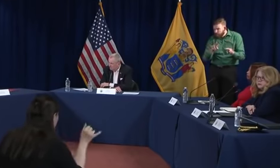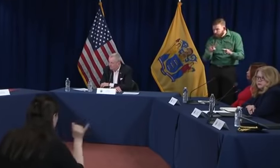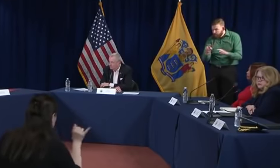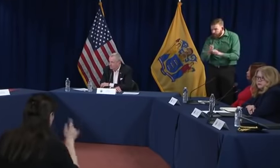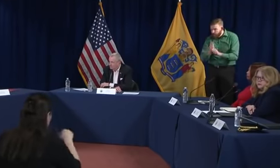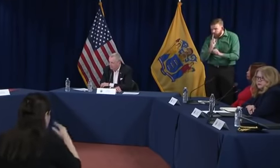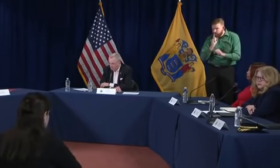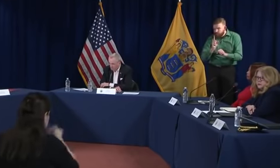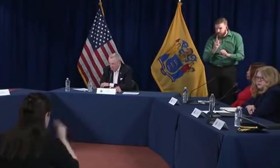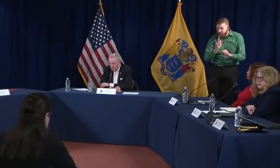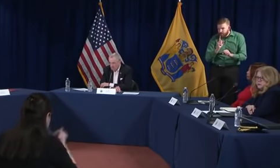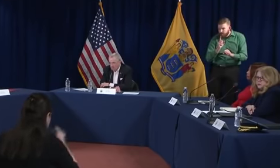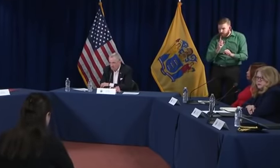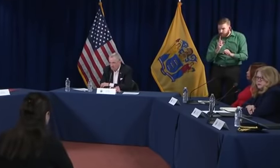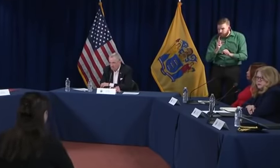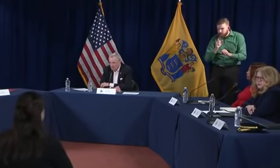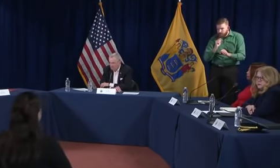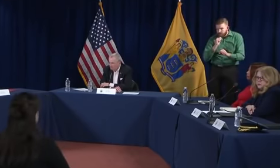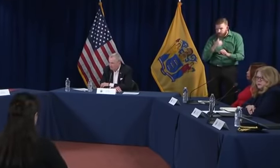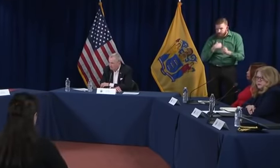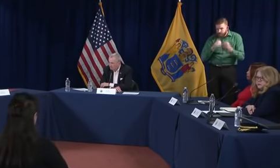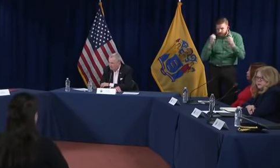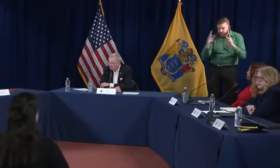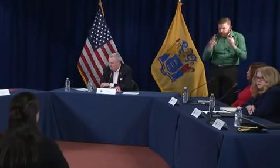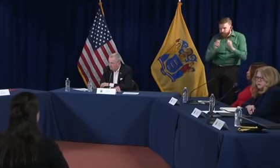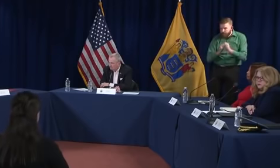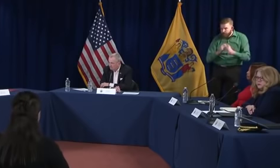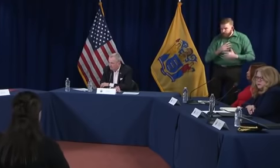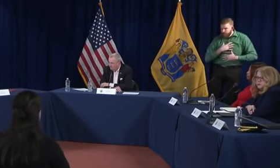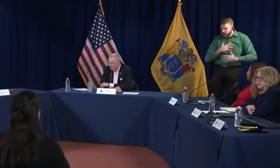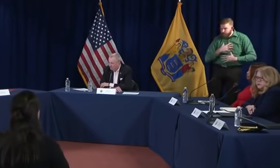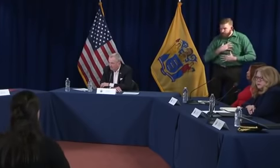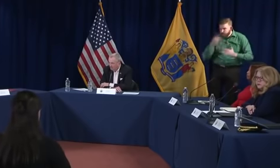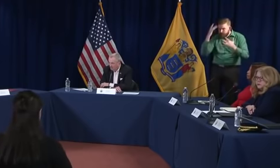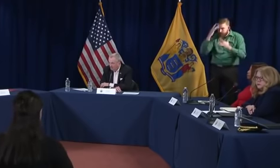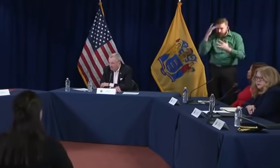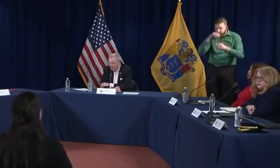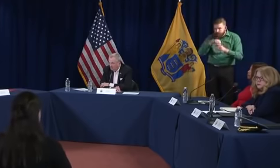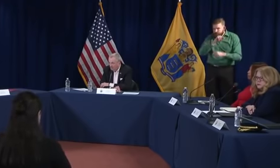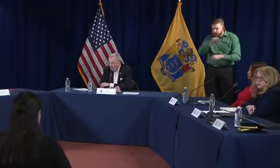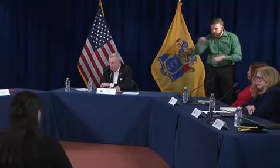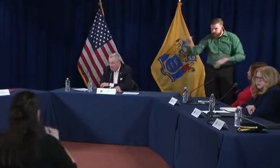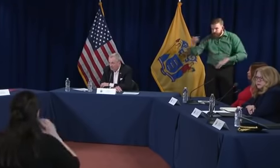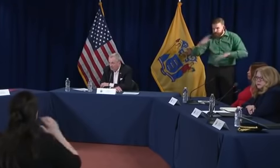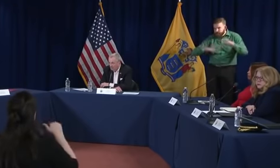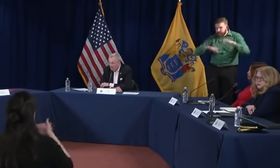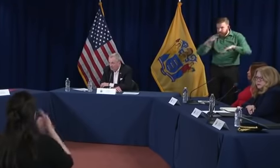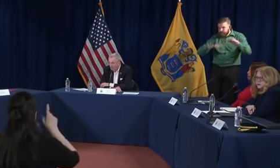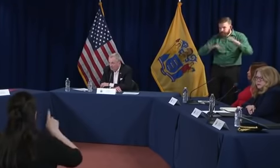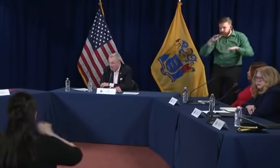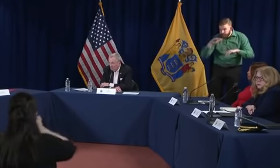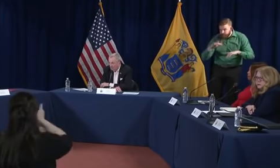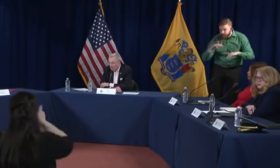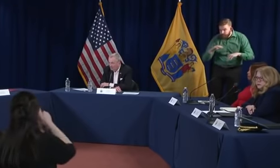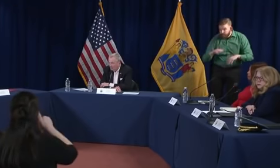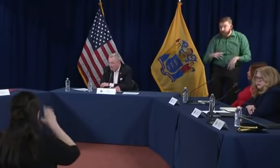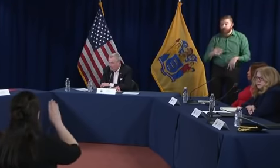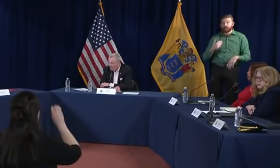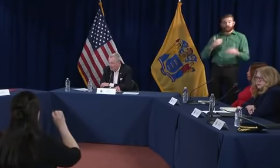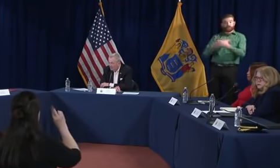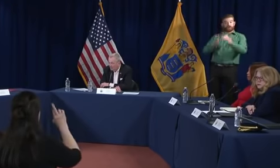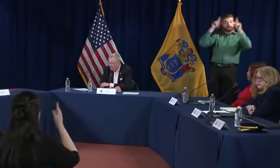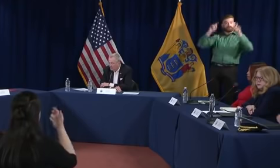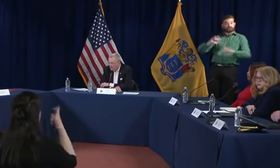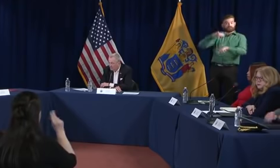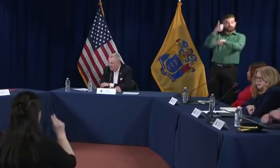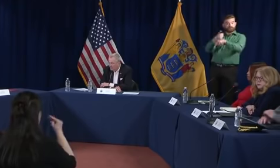Friday. Initially, it will collect specimens for symptomatic individuals. We will be prioritizing our